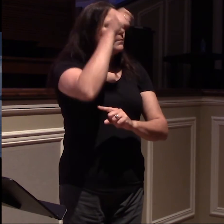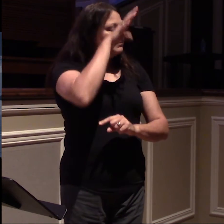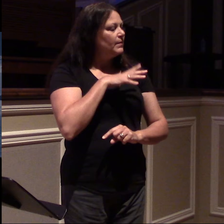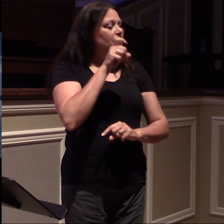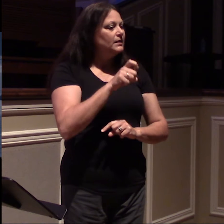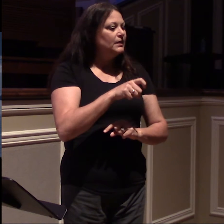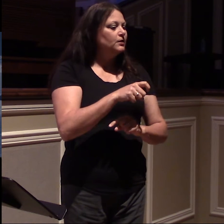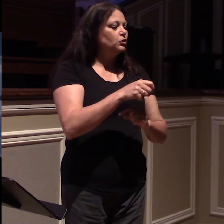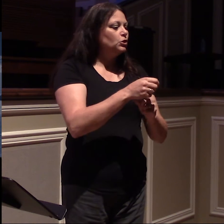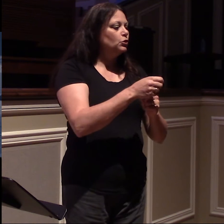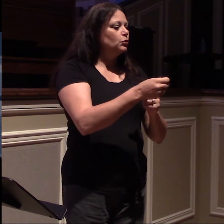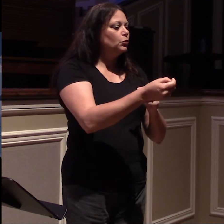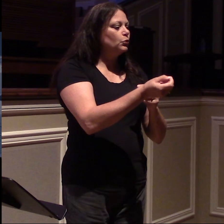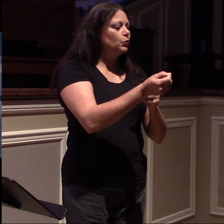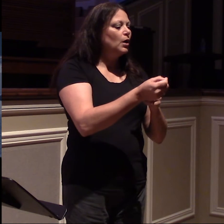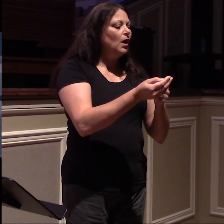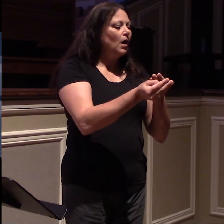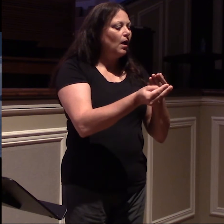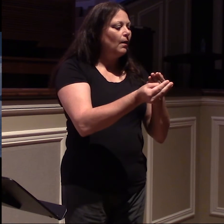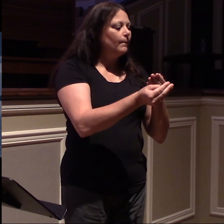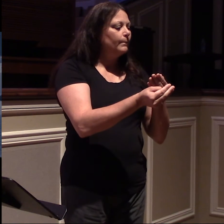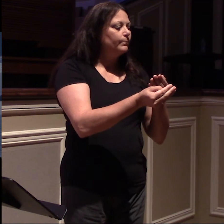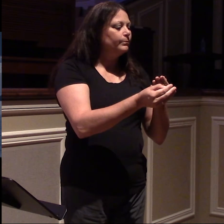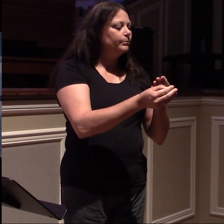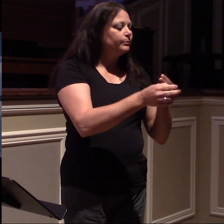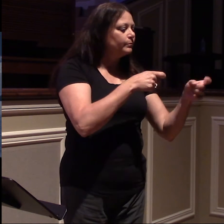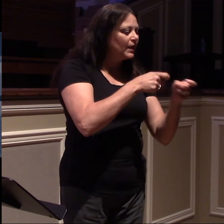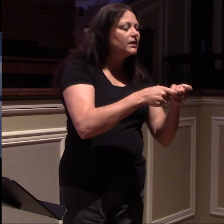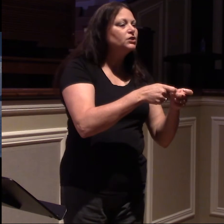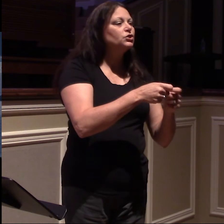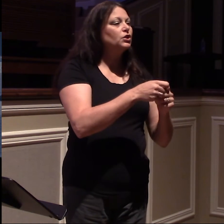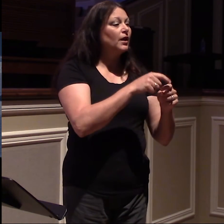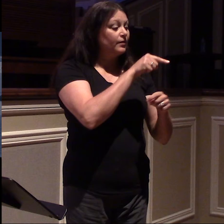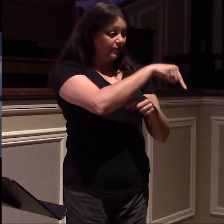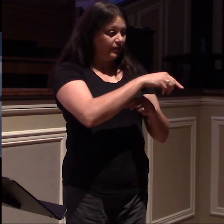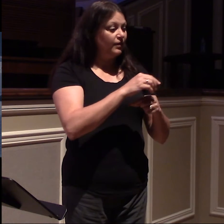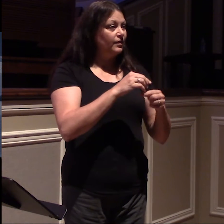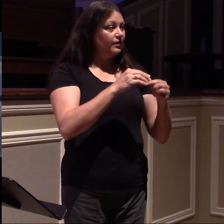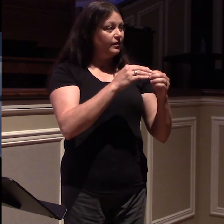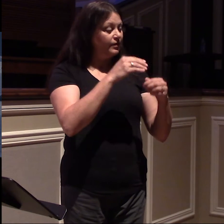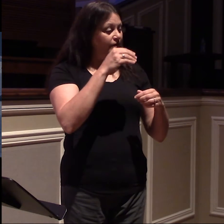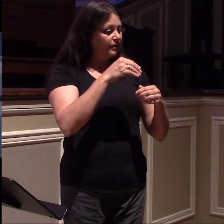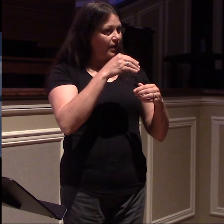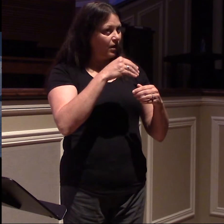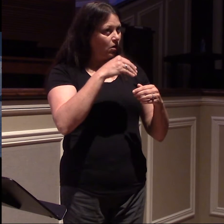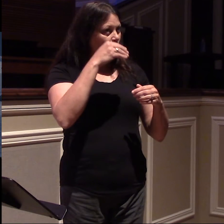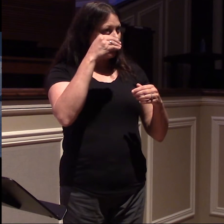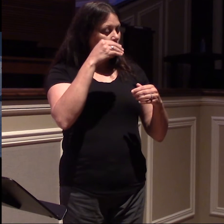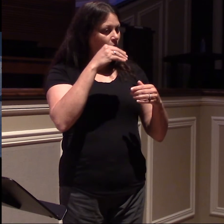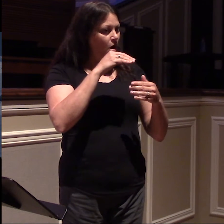who have served well as deacons obtain for themselves a high standing and a great confidence in the faith that is in